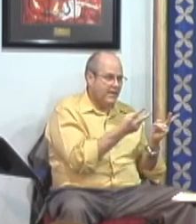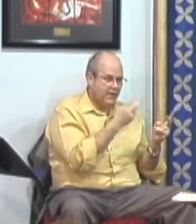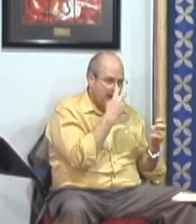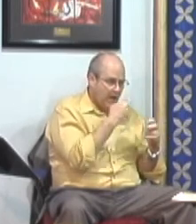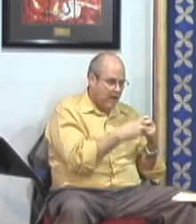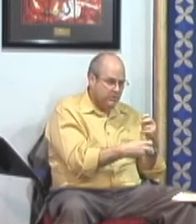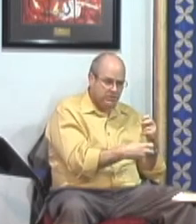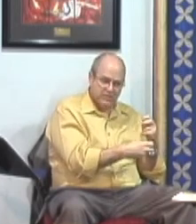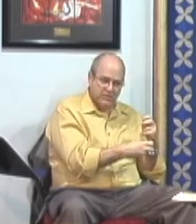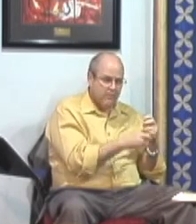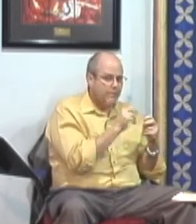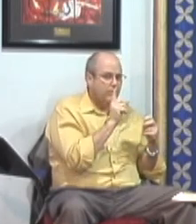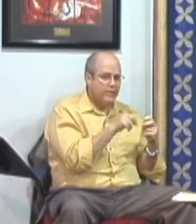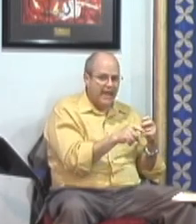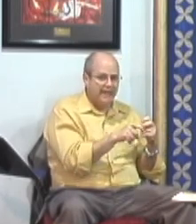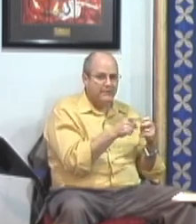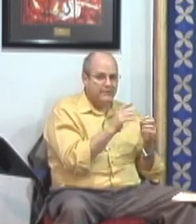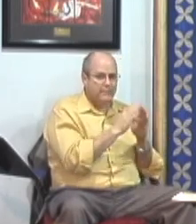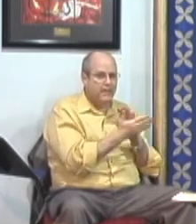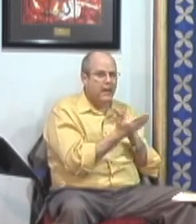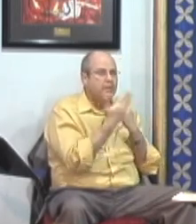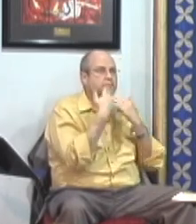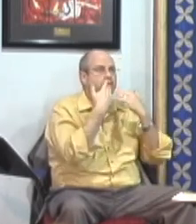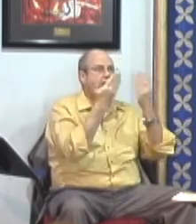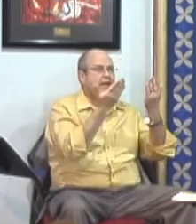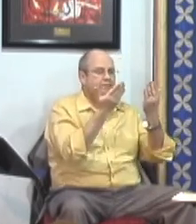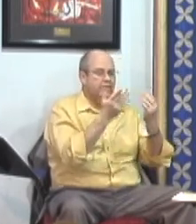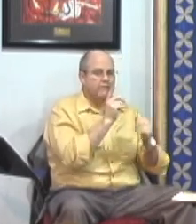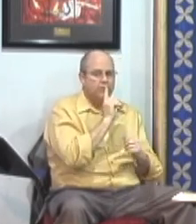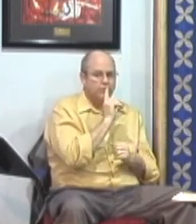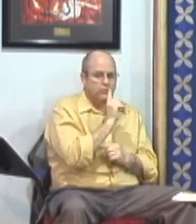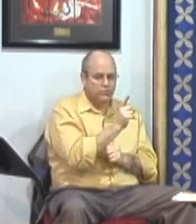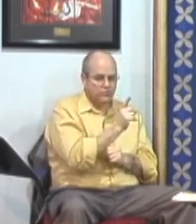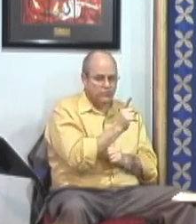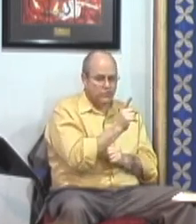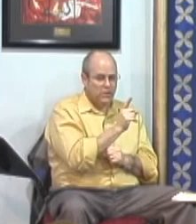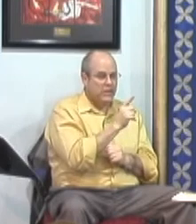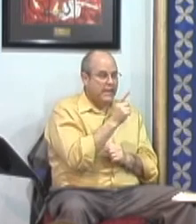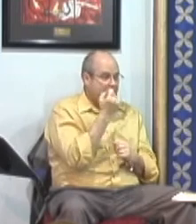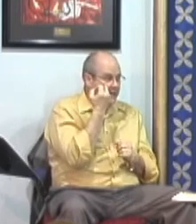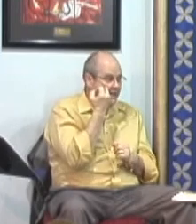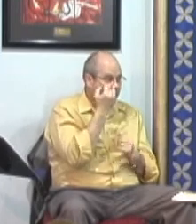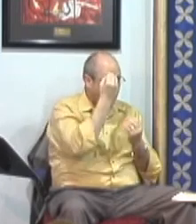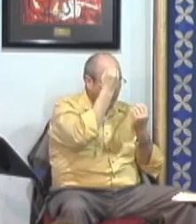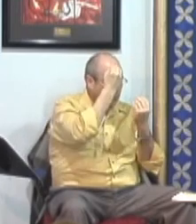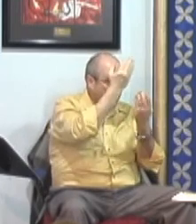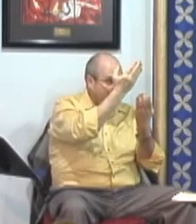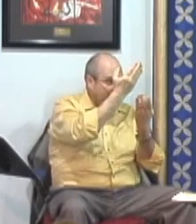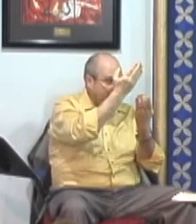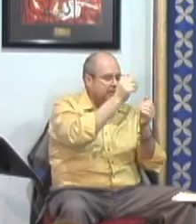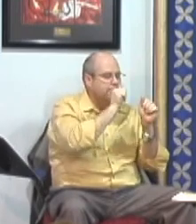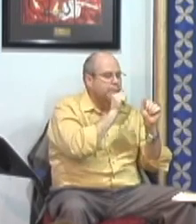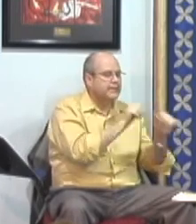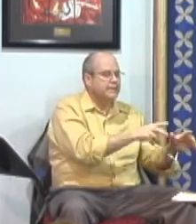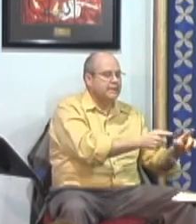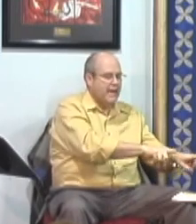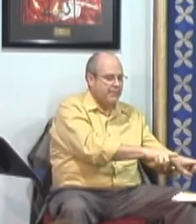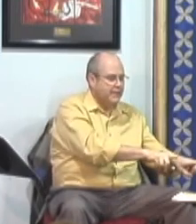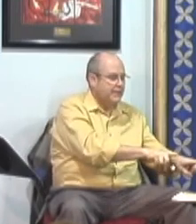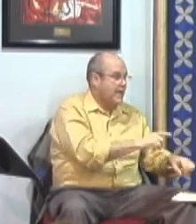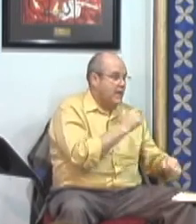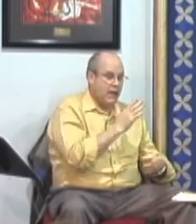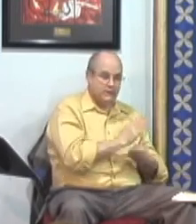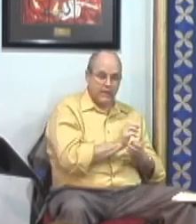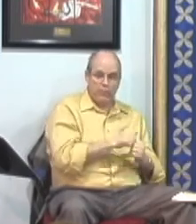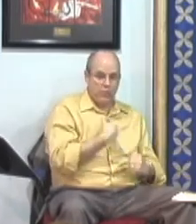we need to also be thankful that the inverse is true. When we obey God, we are blessed, and it doesn't just stop